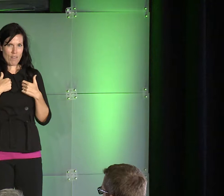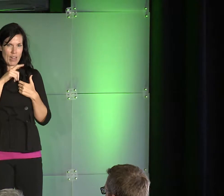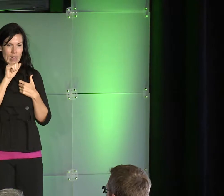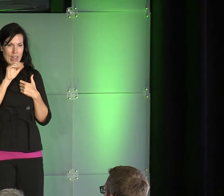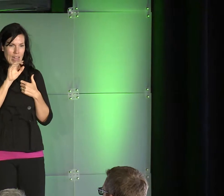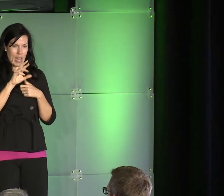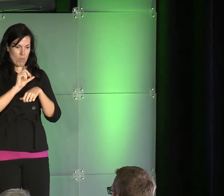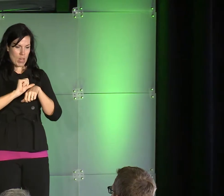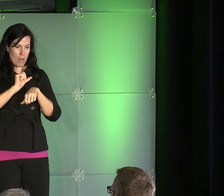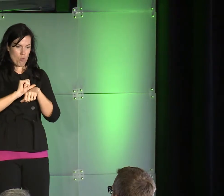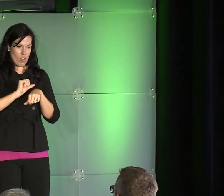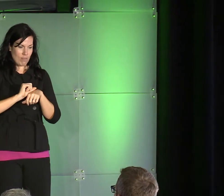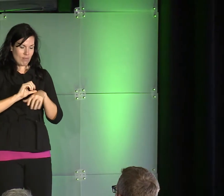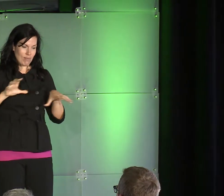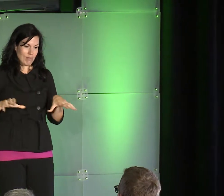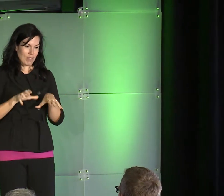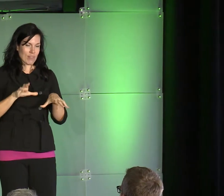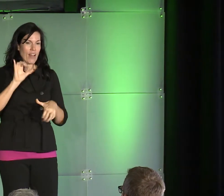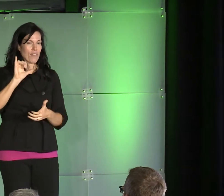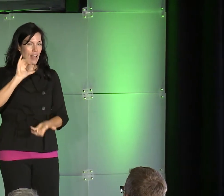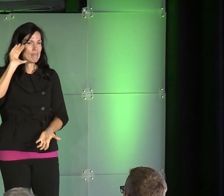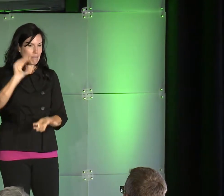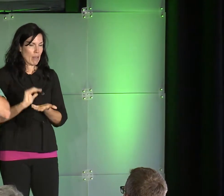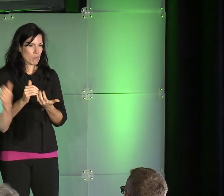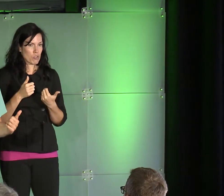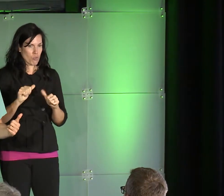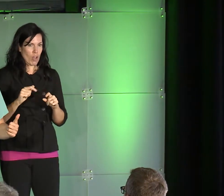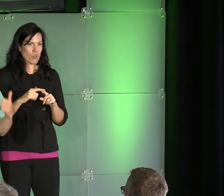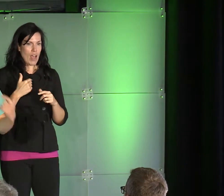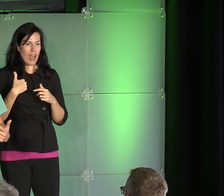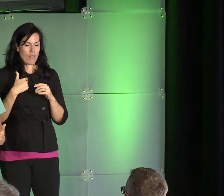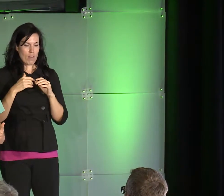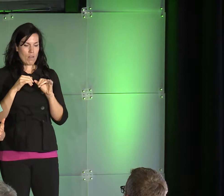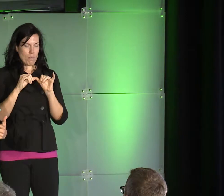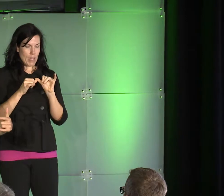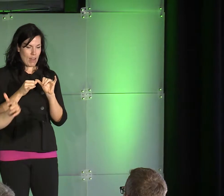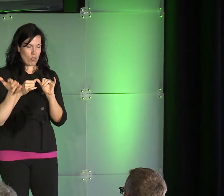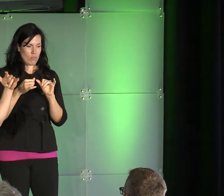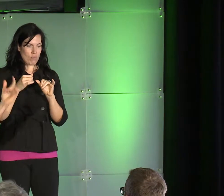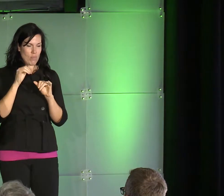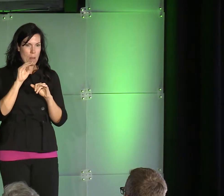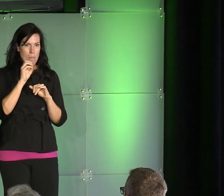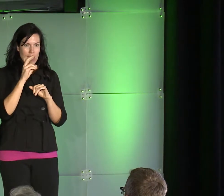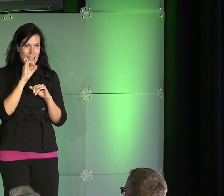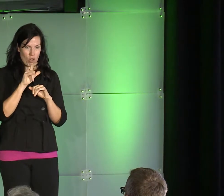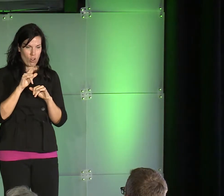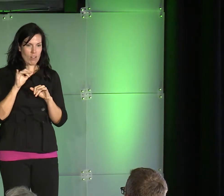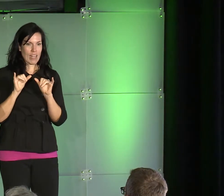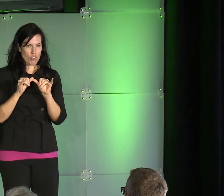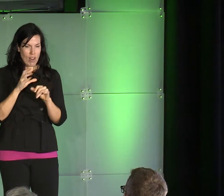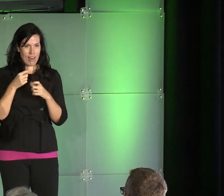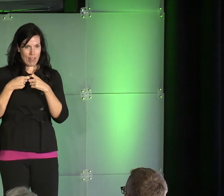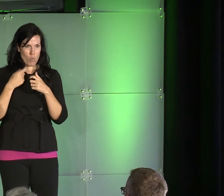labor intensiveness down, and that's why we're really trying to incorporate mechanical engineering and electrical engineering to try to mechanize and automate some